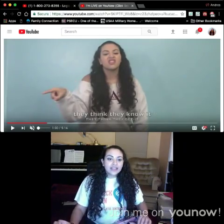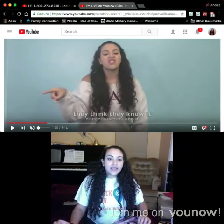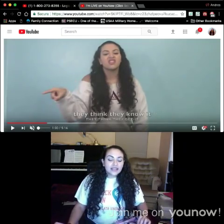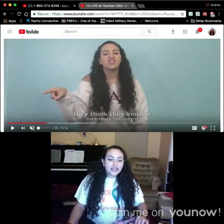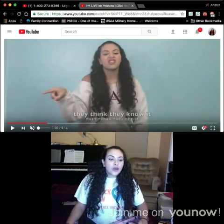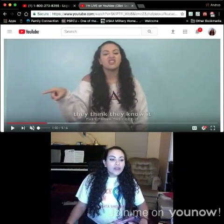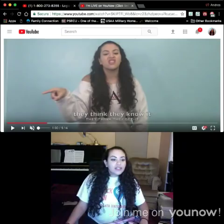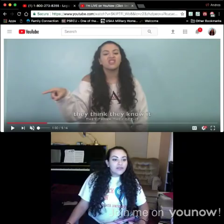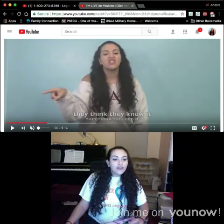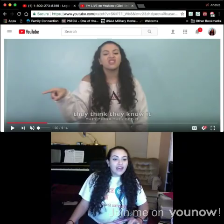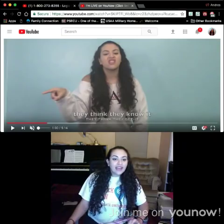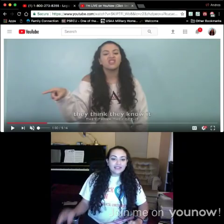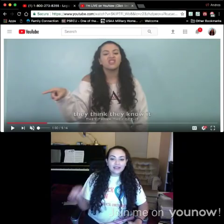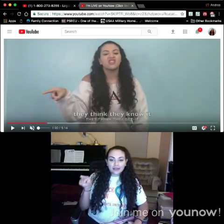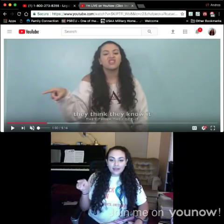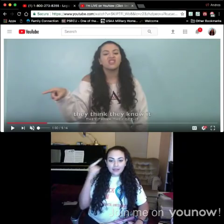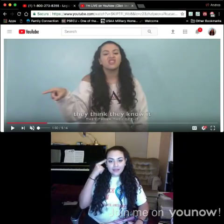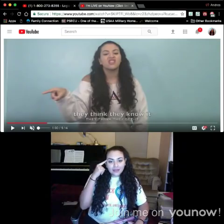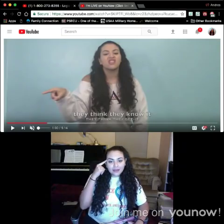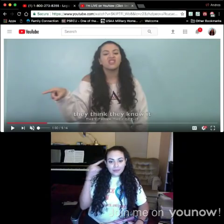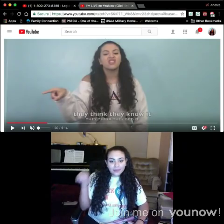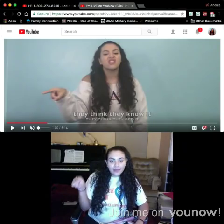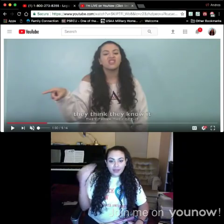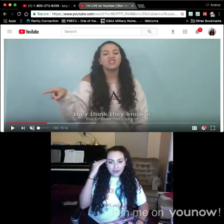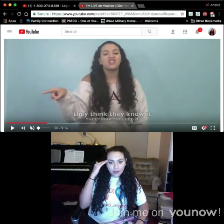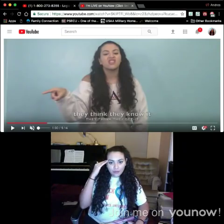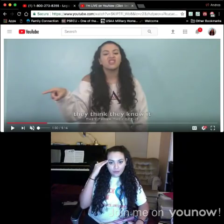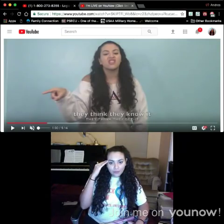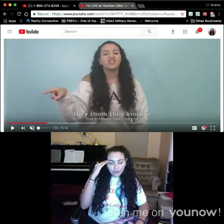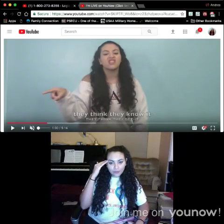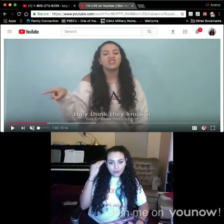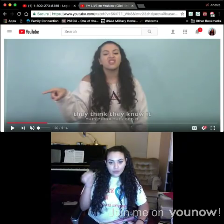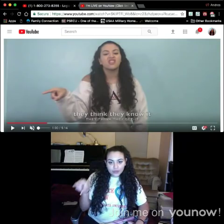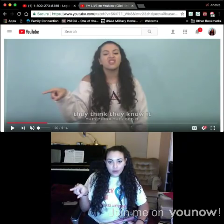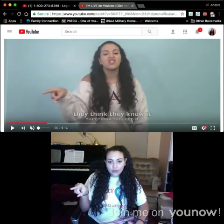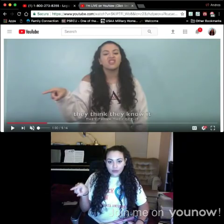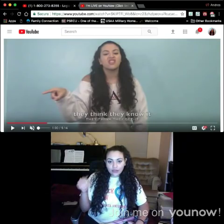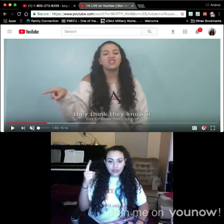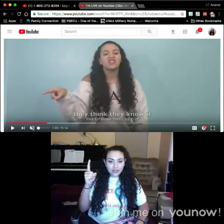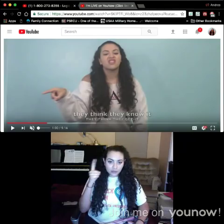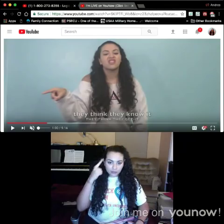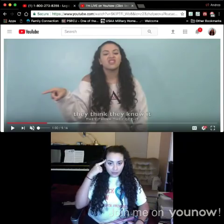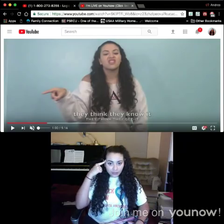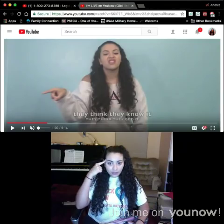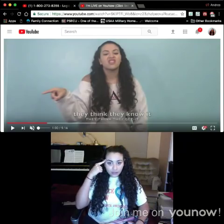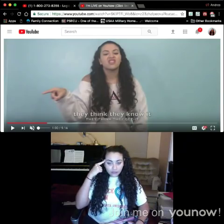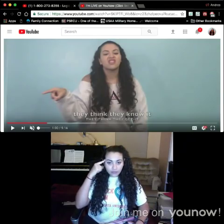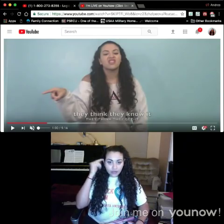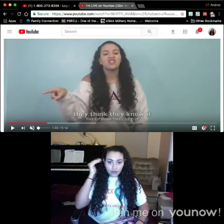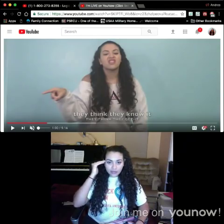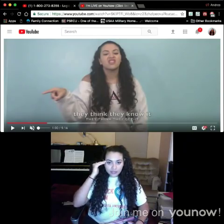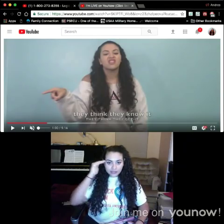They think they know it. For that, I sign they think they know. So for think, it's 1 finger.